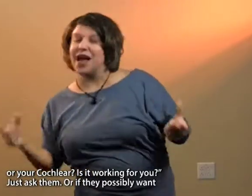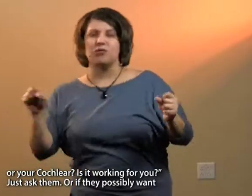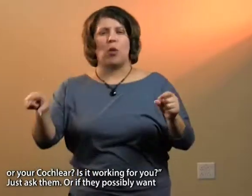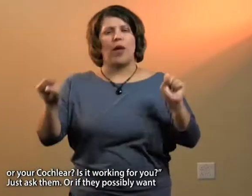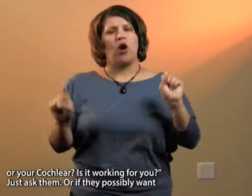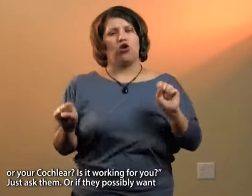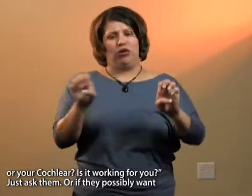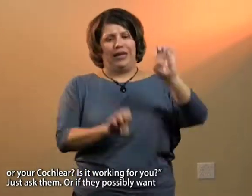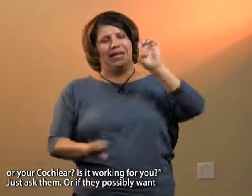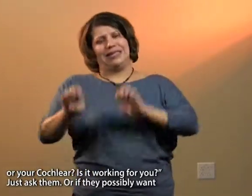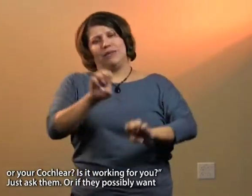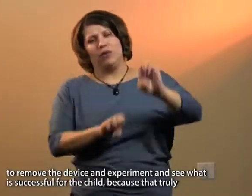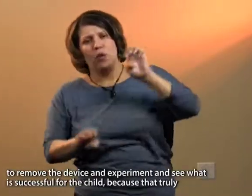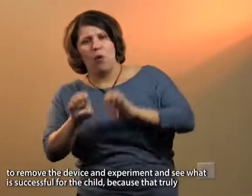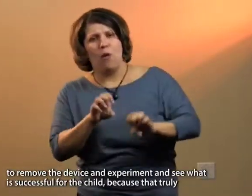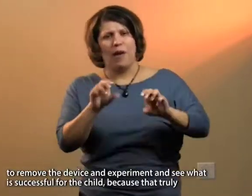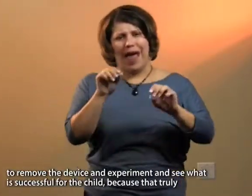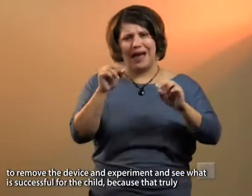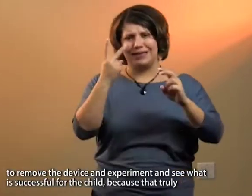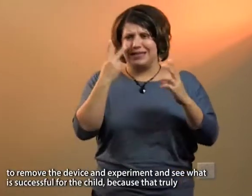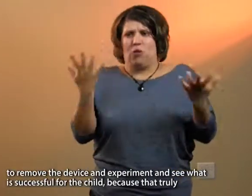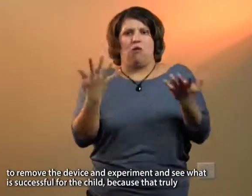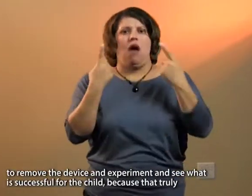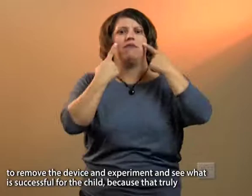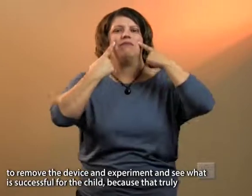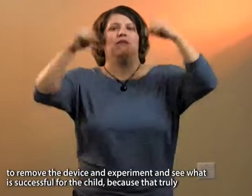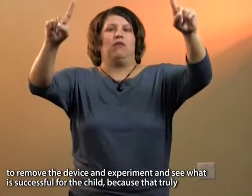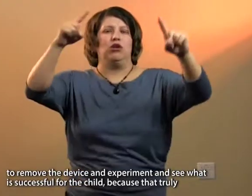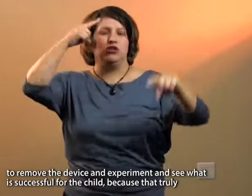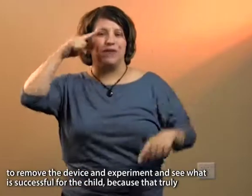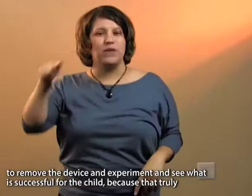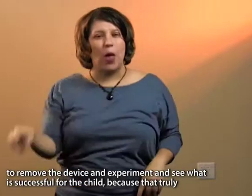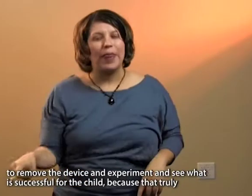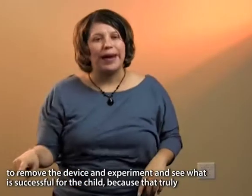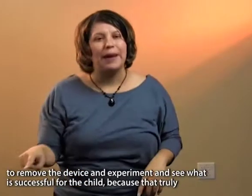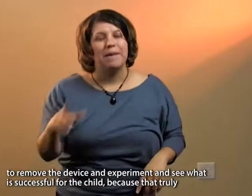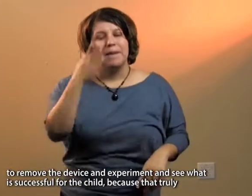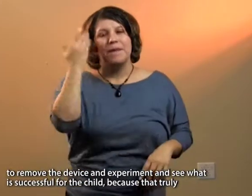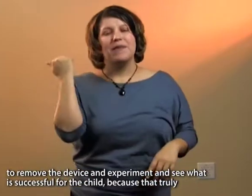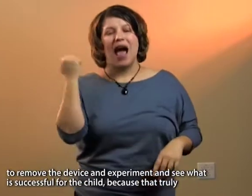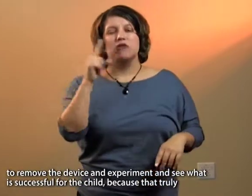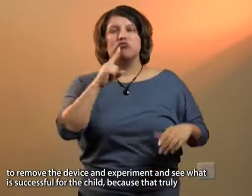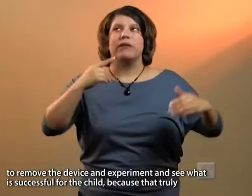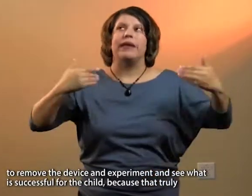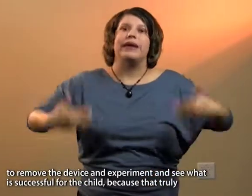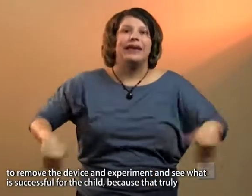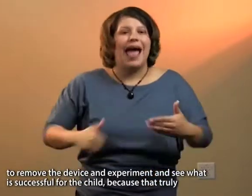or if they possibly want to remove the device and experiment and see what is successful for the child